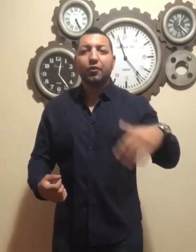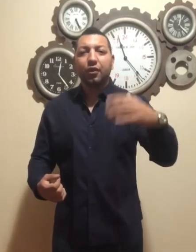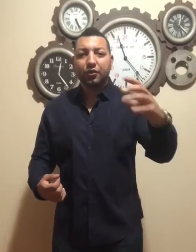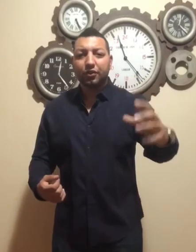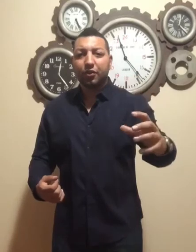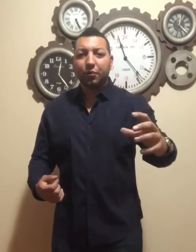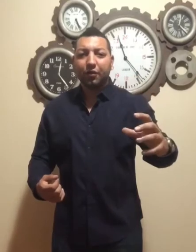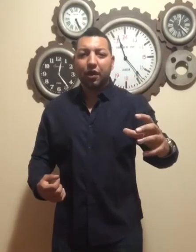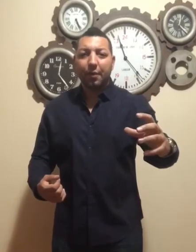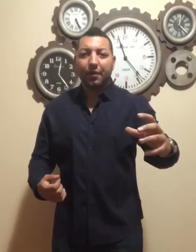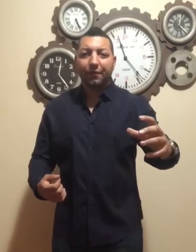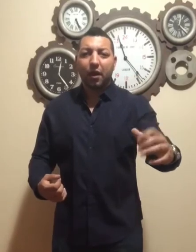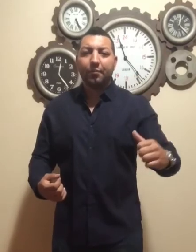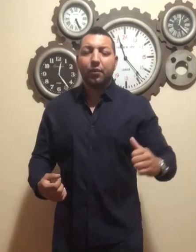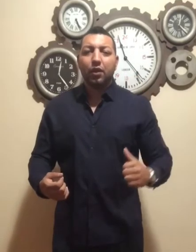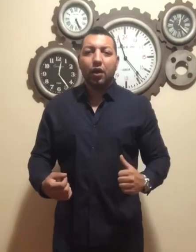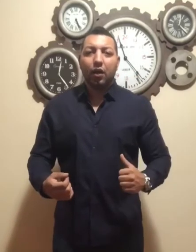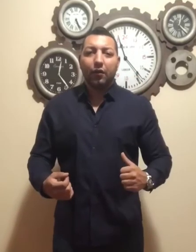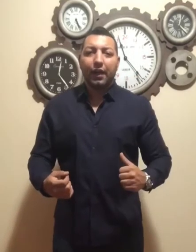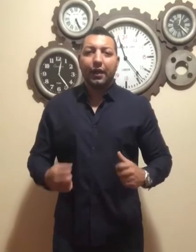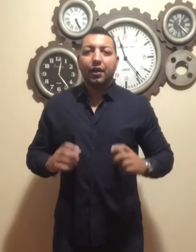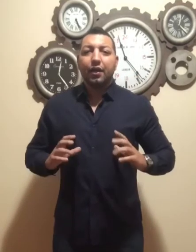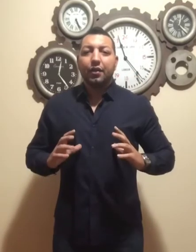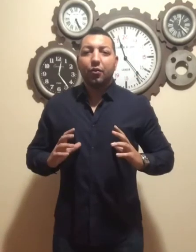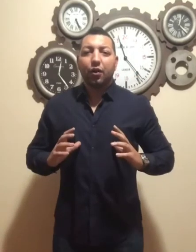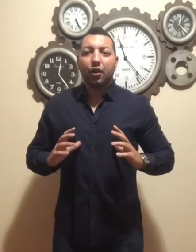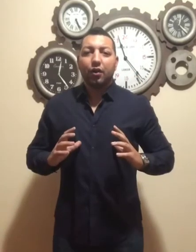you understood where they're coming from, okay? You're